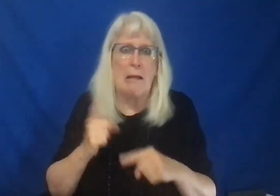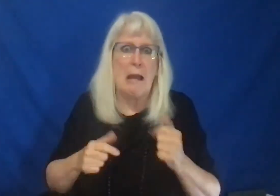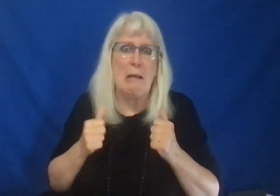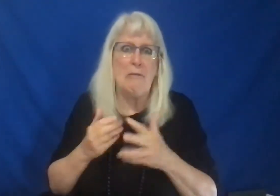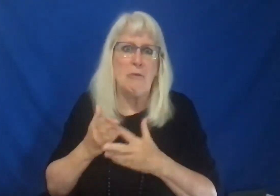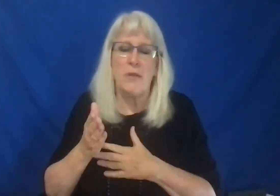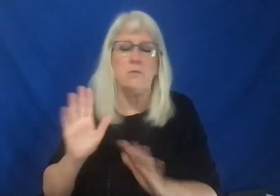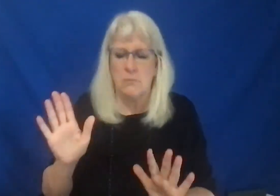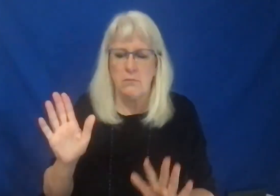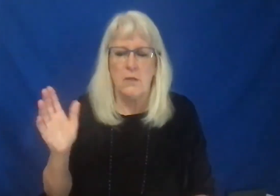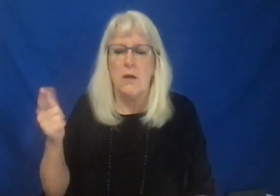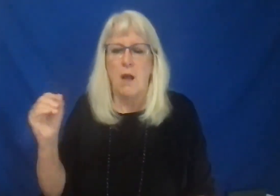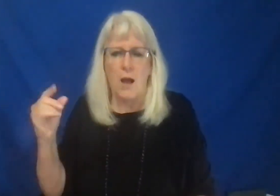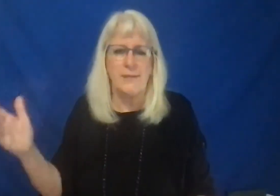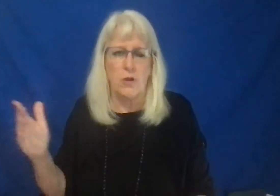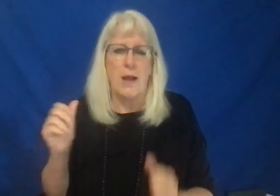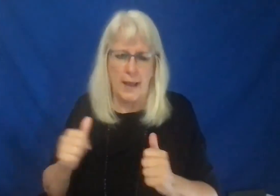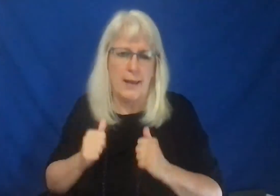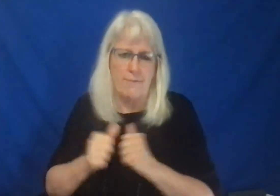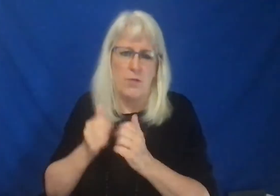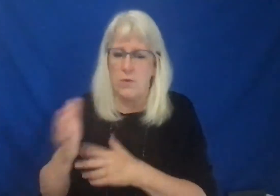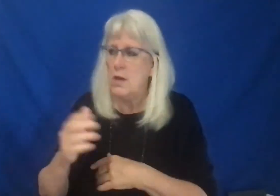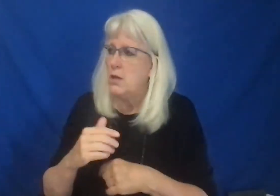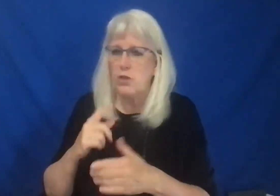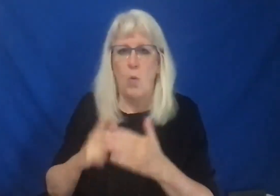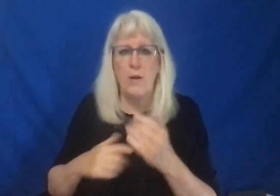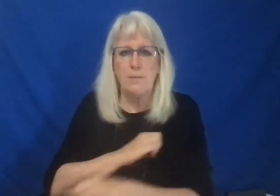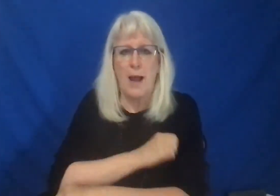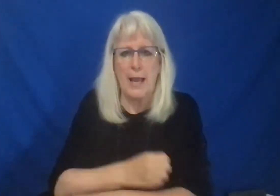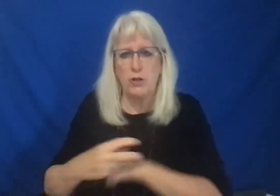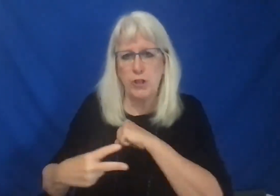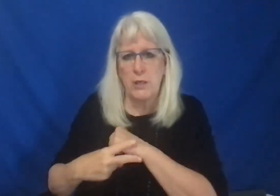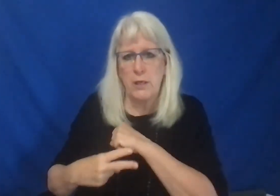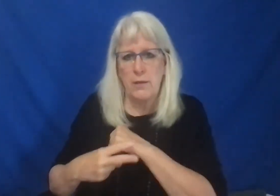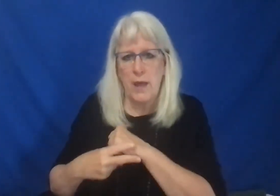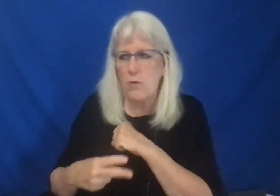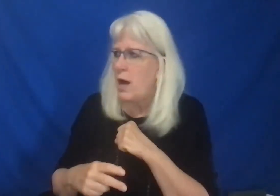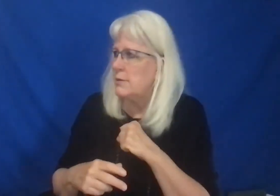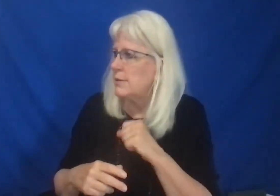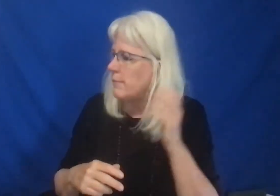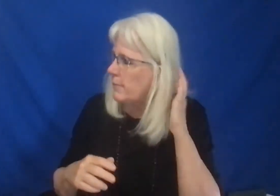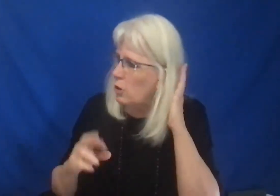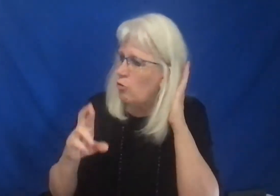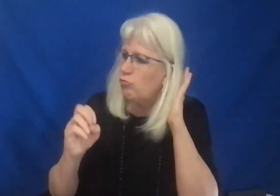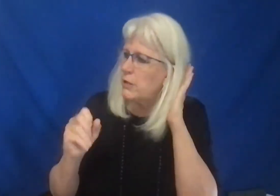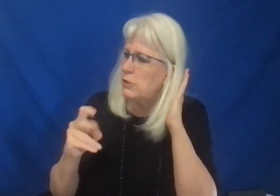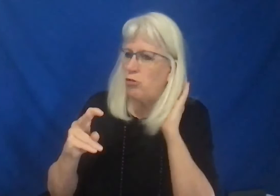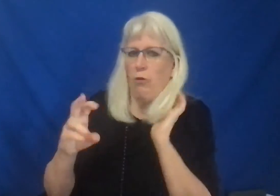And so I thought of what the reserve was that was going to somehow get me through